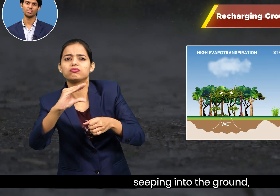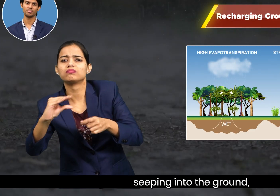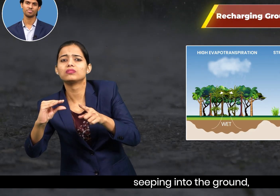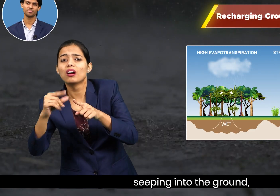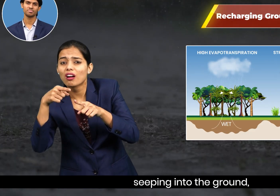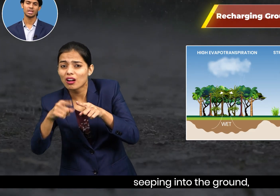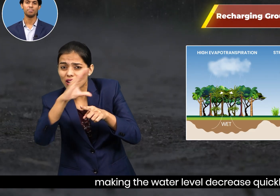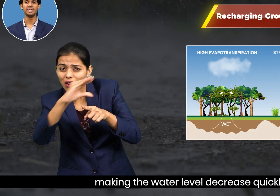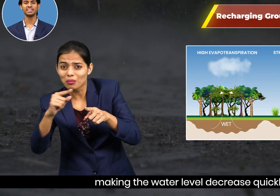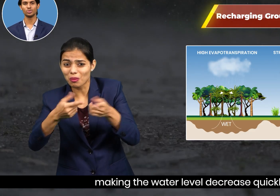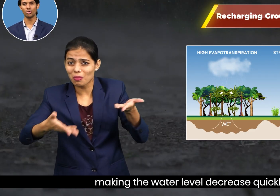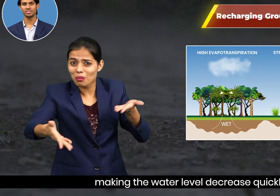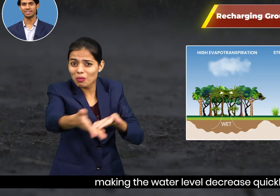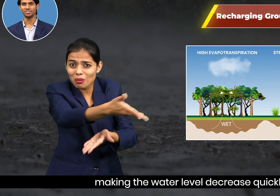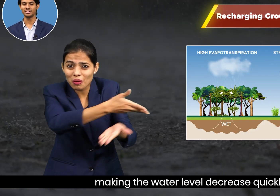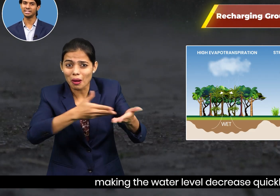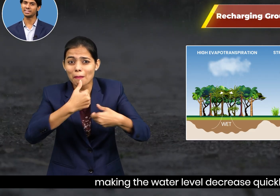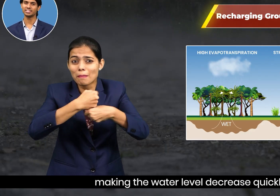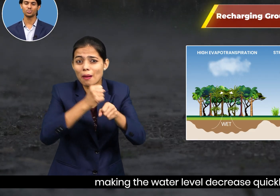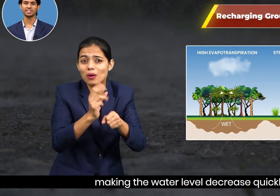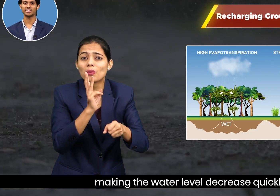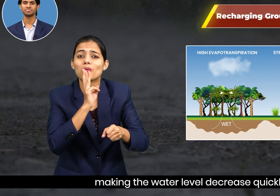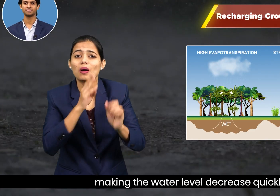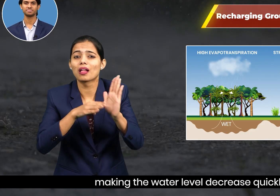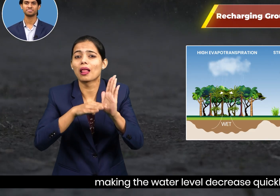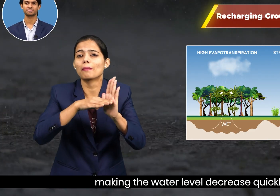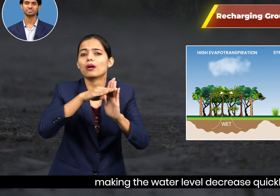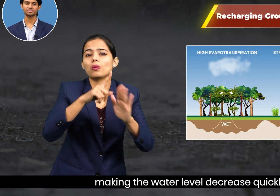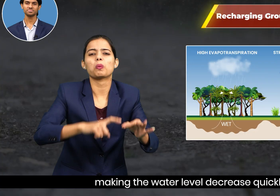the ground, making the water level decrease quickly.